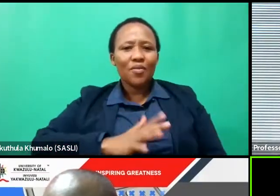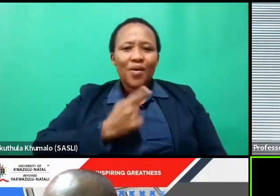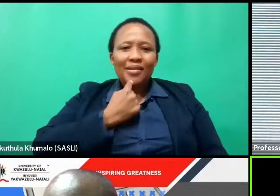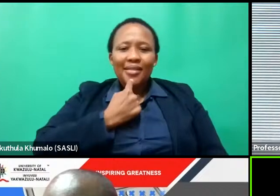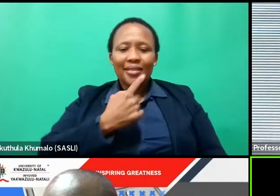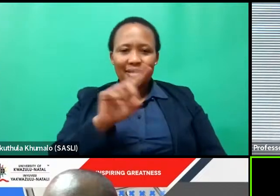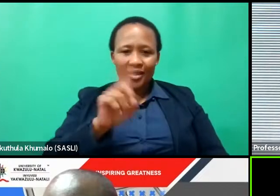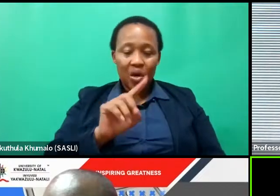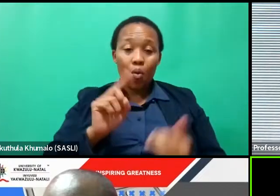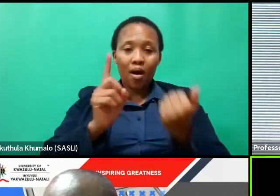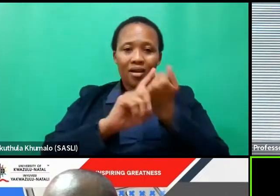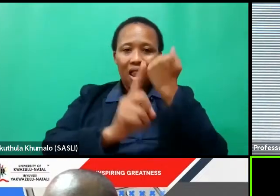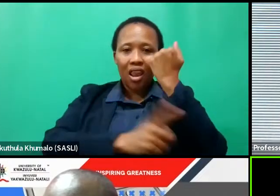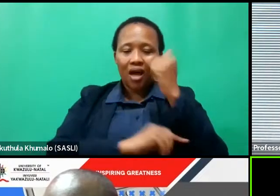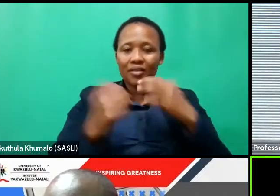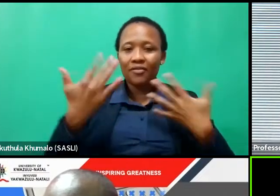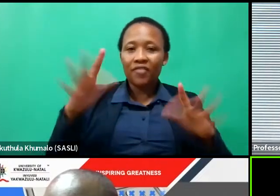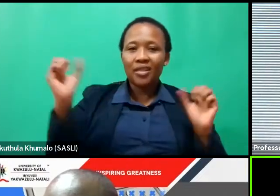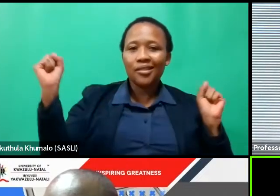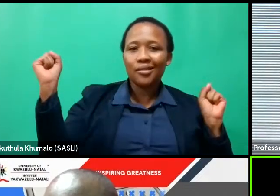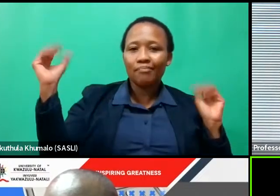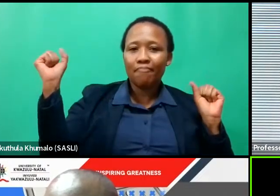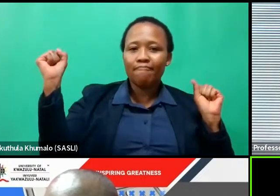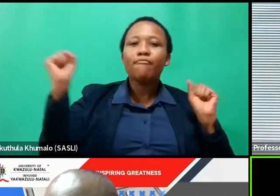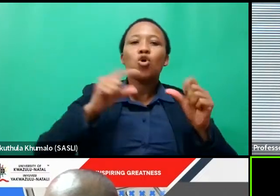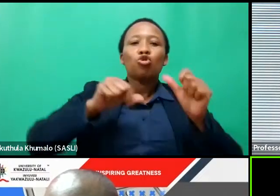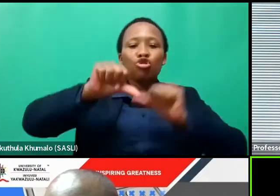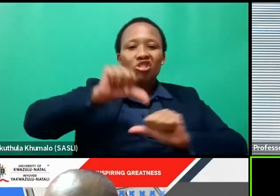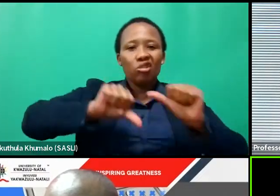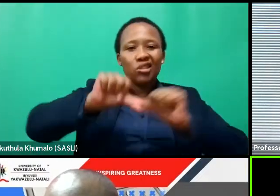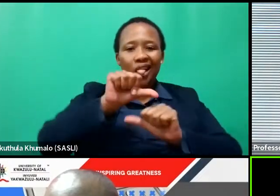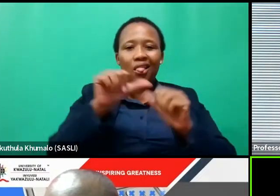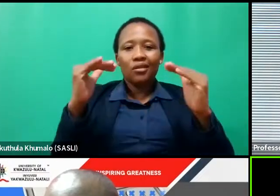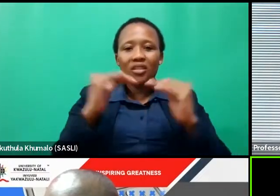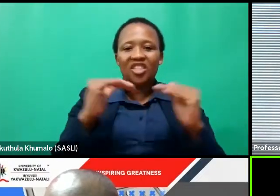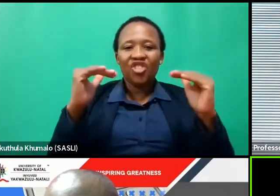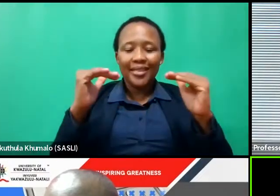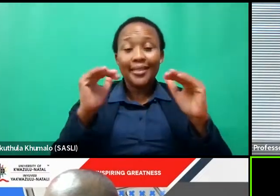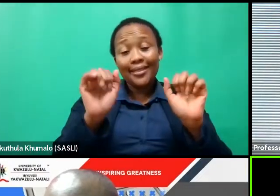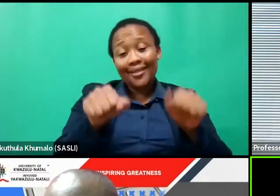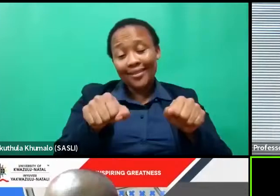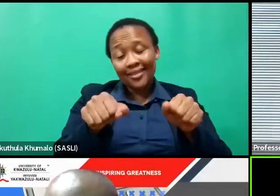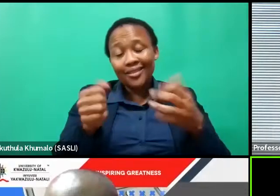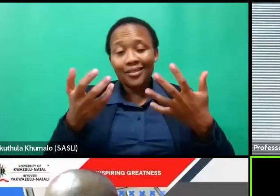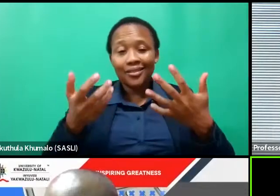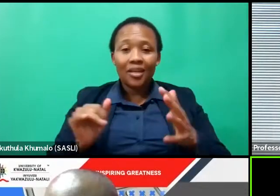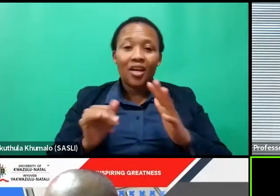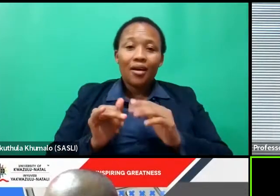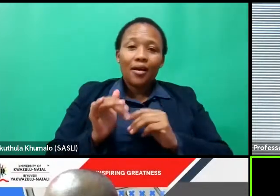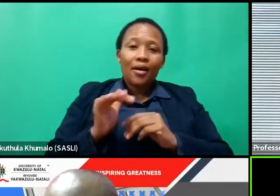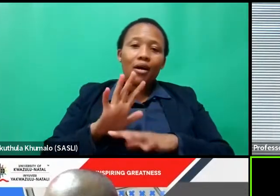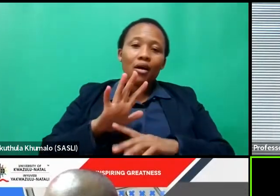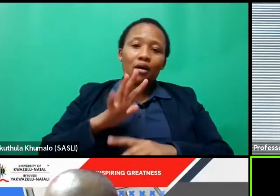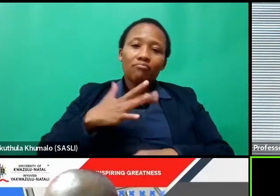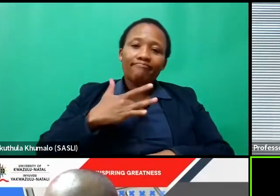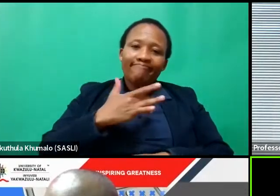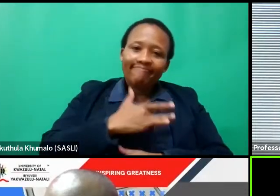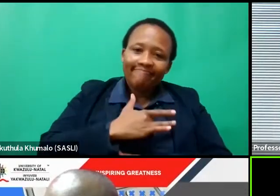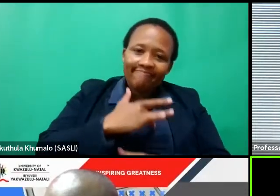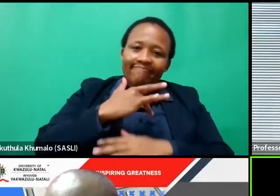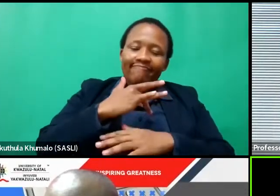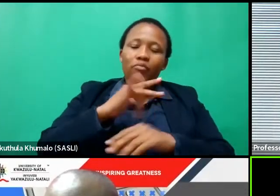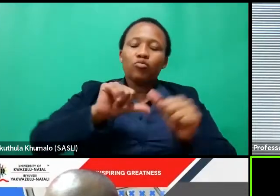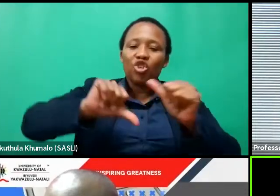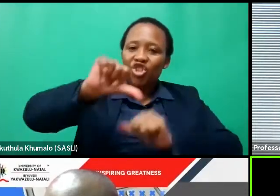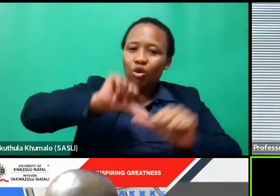social justice, our disability units very deeply embedded in this issue of social justice, human